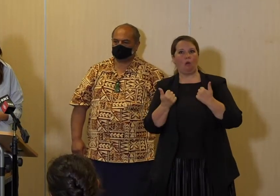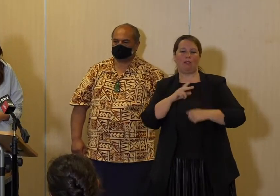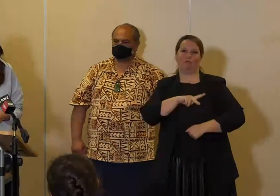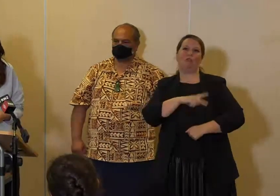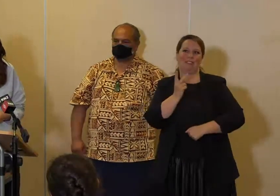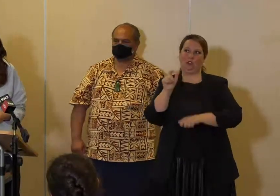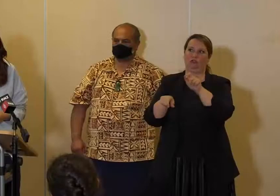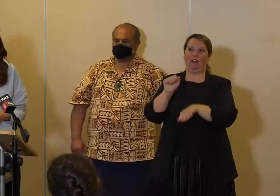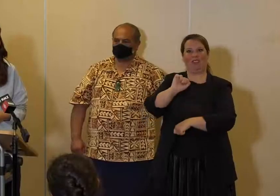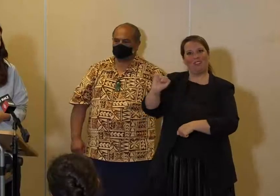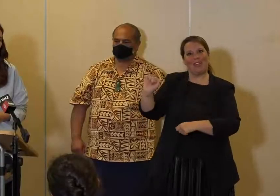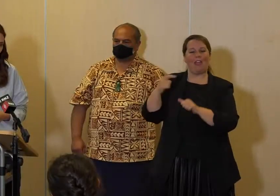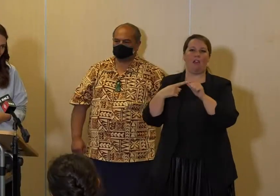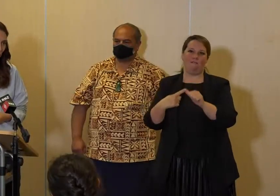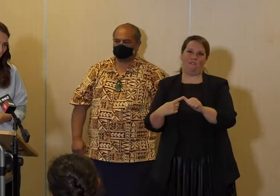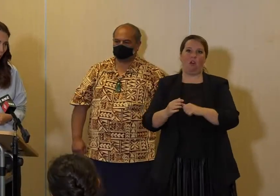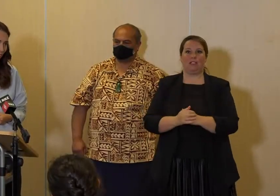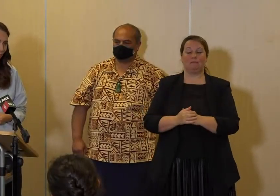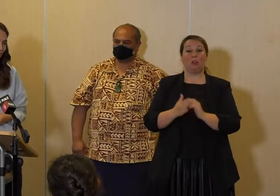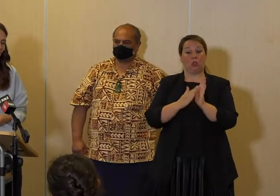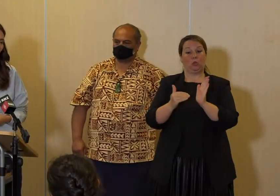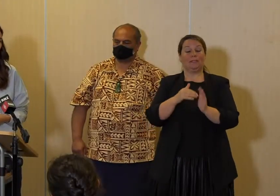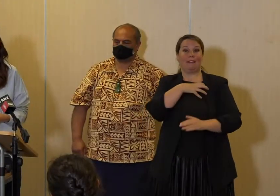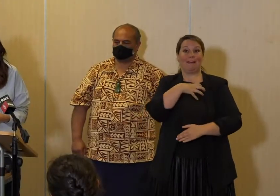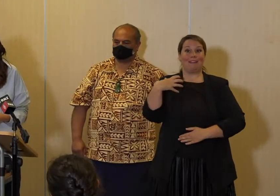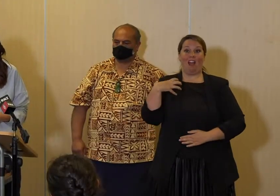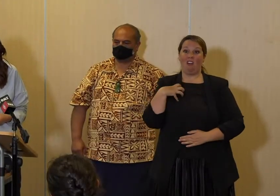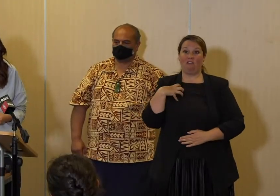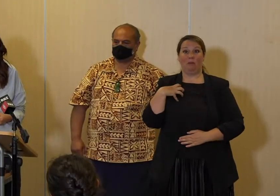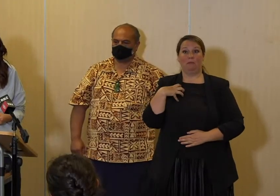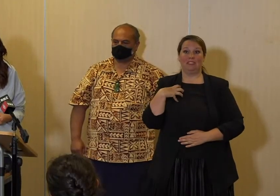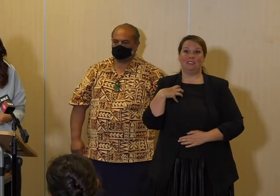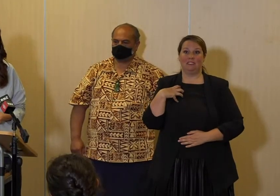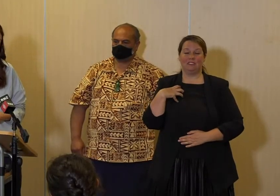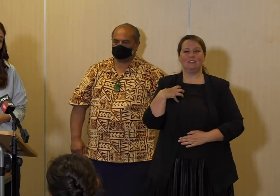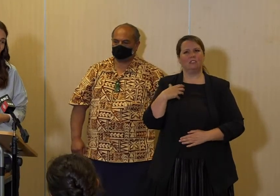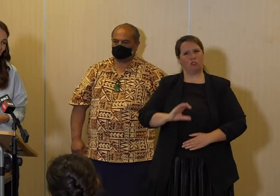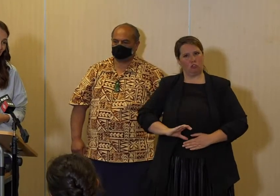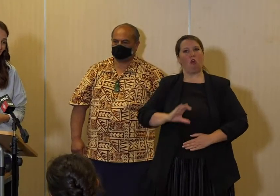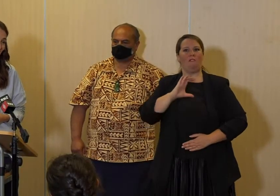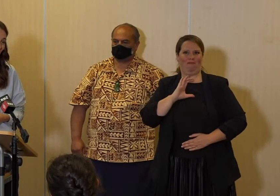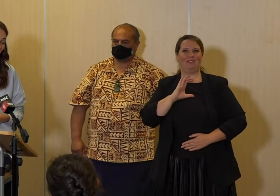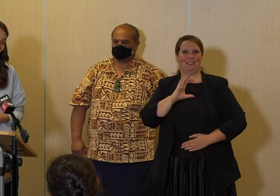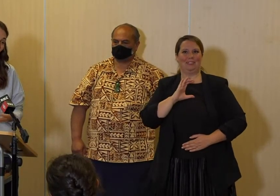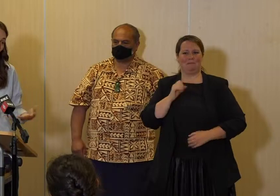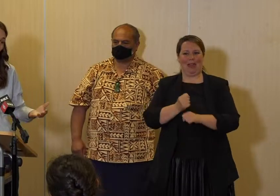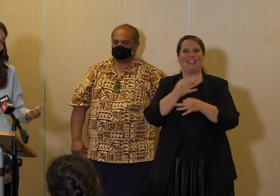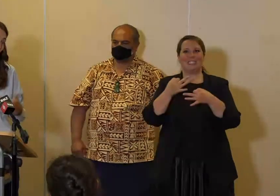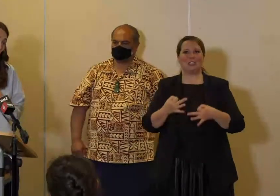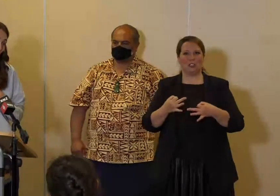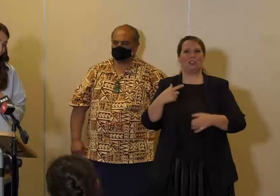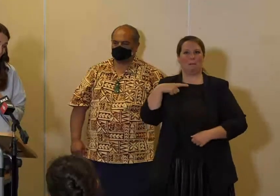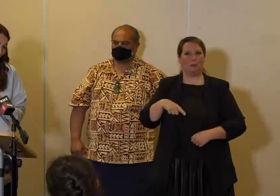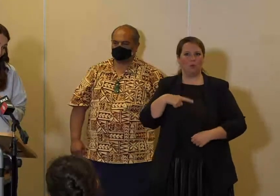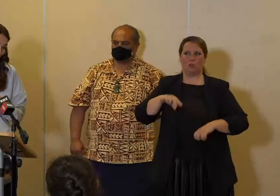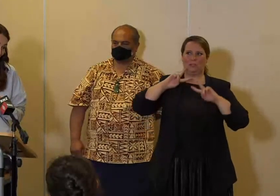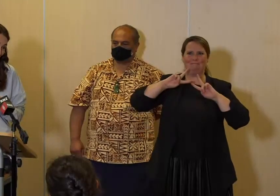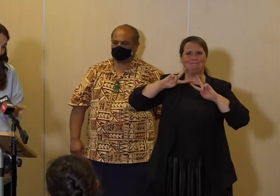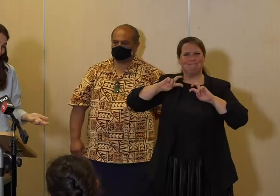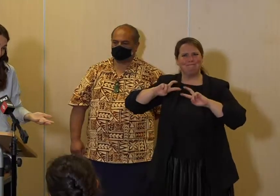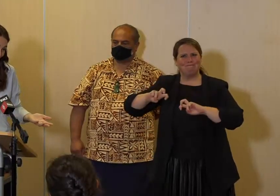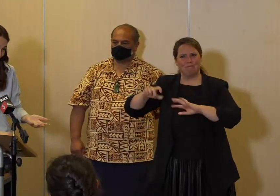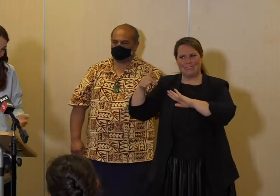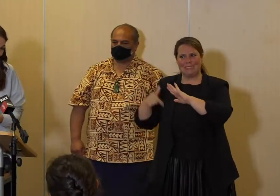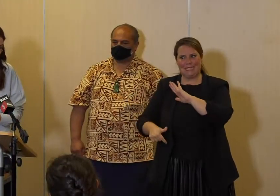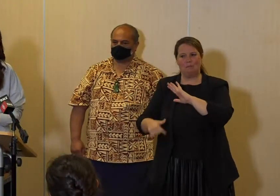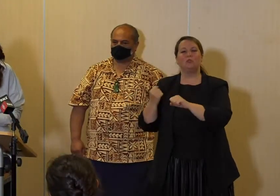have made a decision with this rollout were we not confident and were we not willing to make sure it was available for our own family and